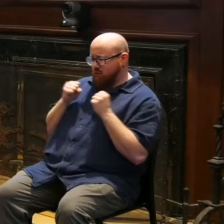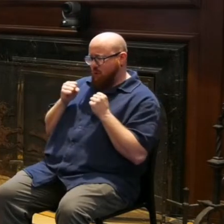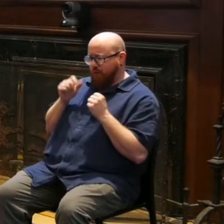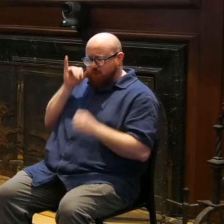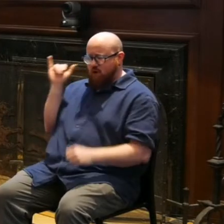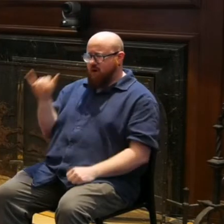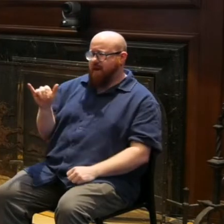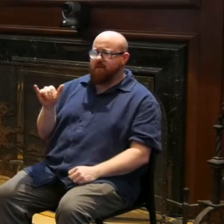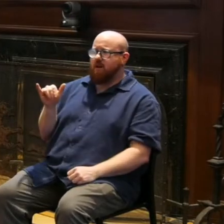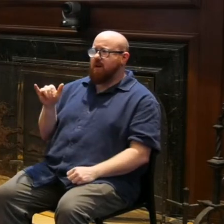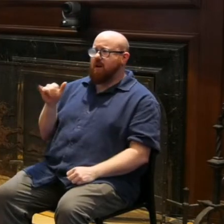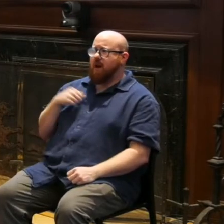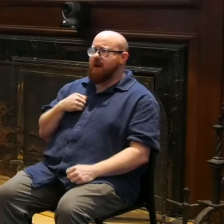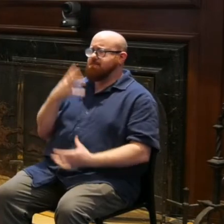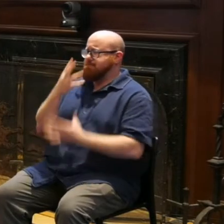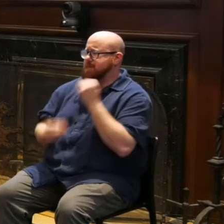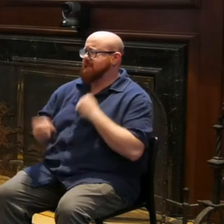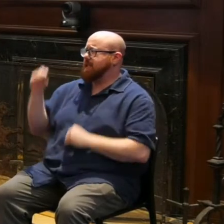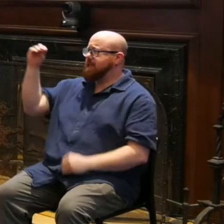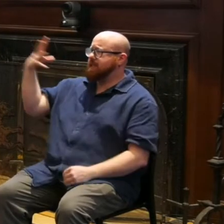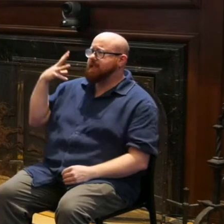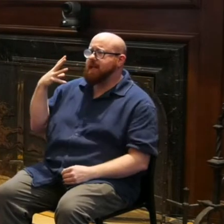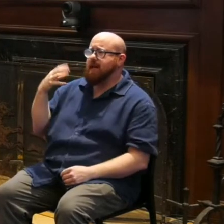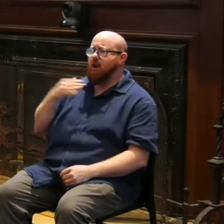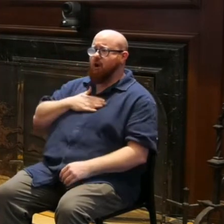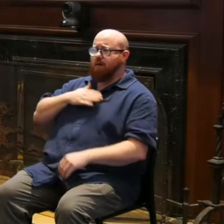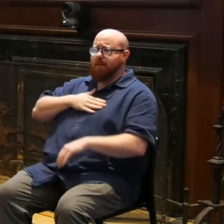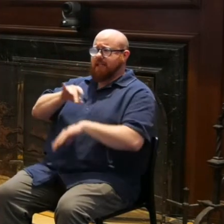sun against my skin, enjoying beautiful weather.